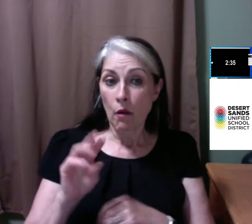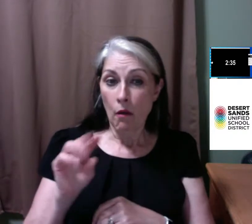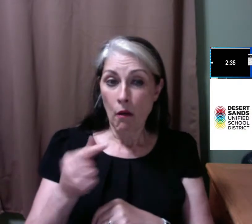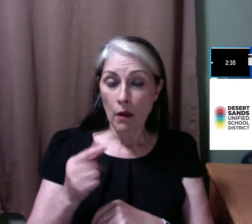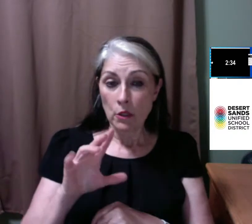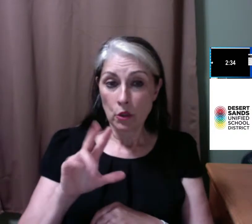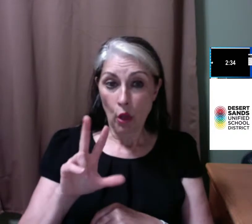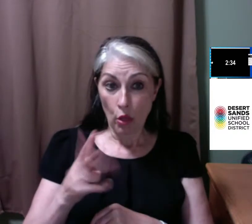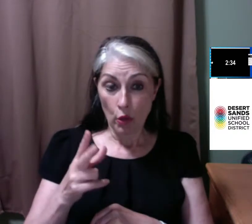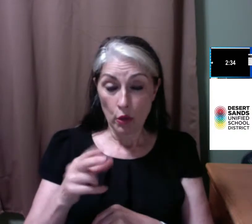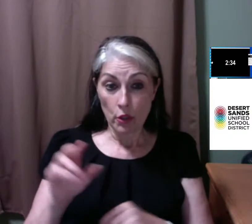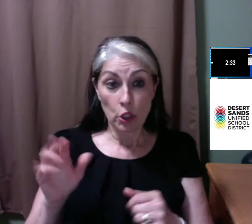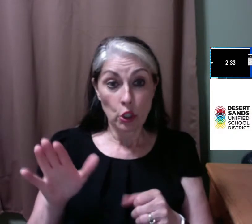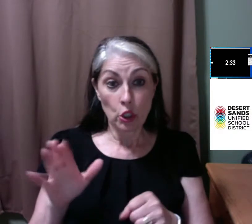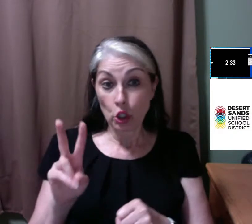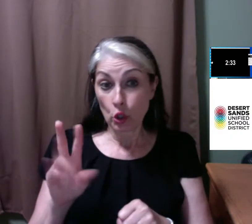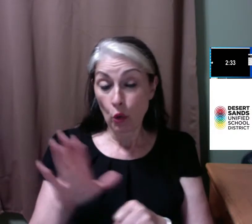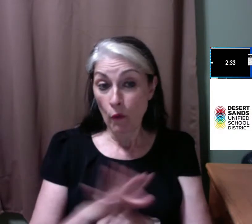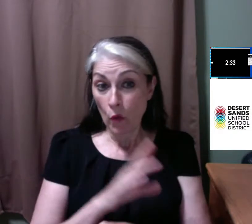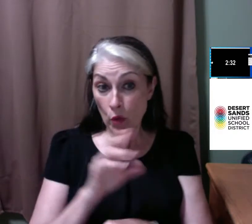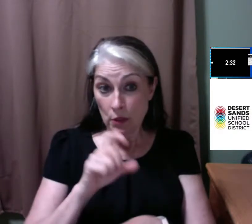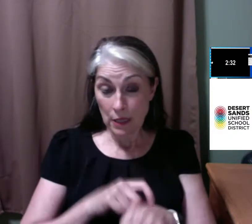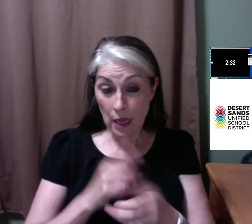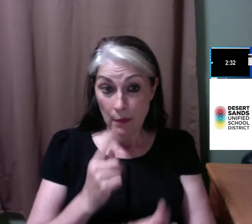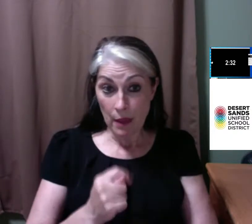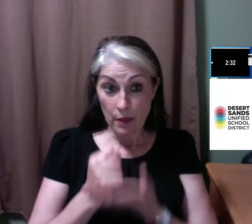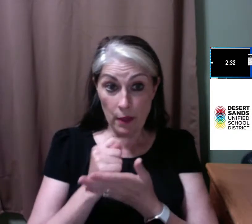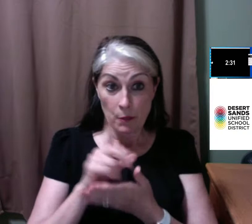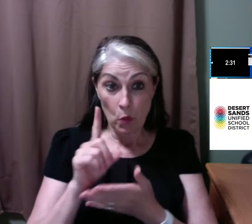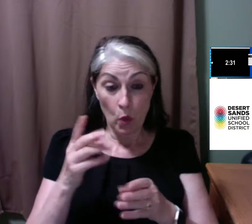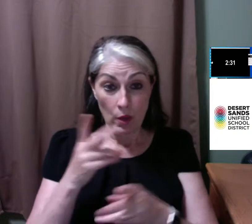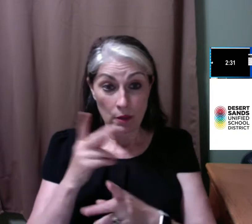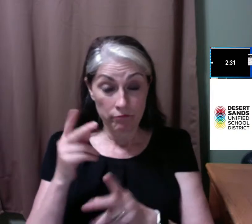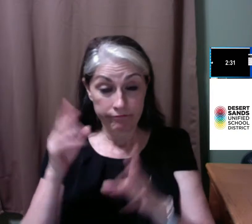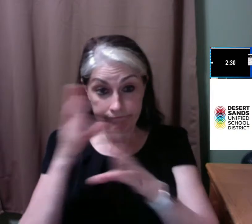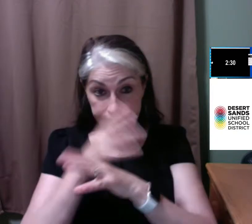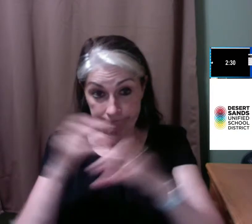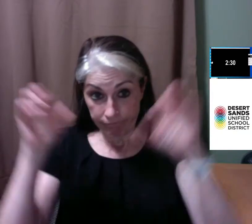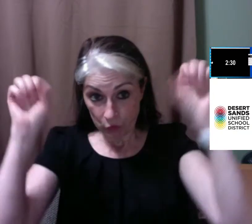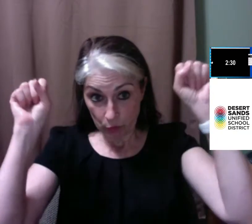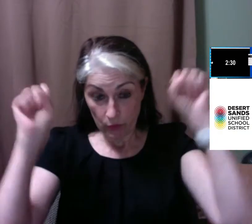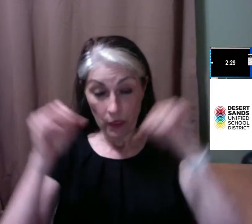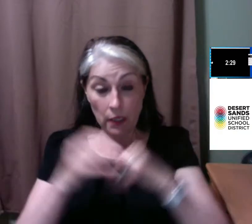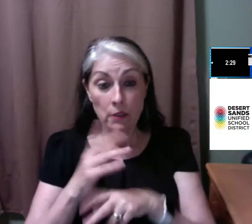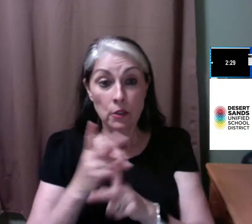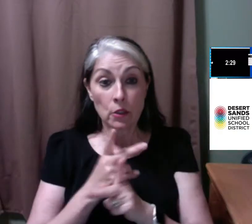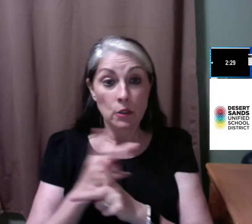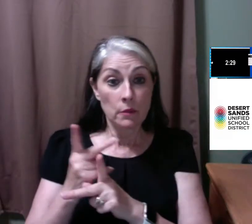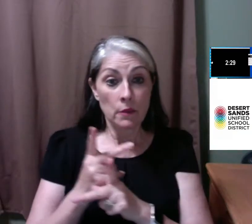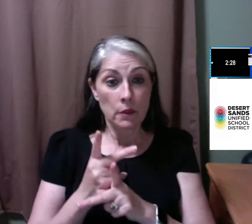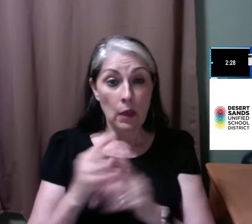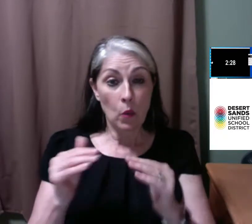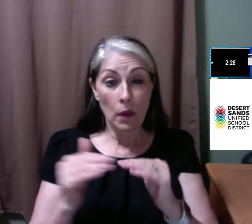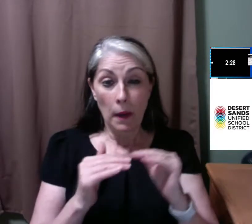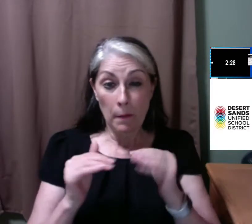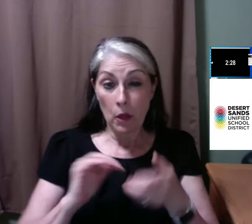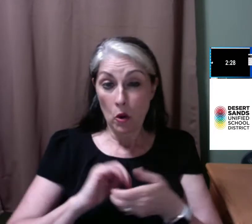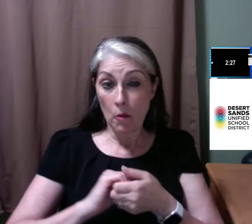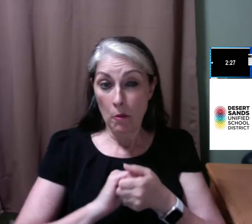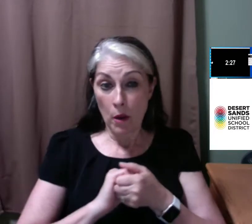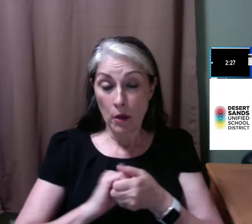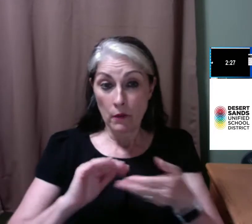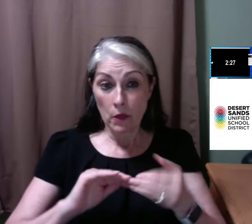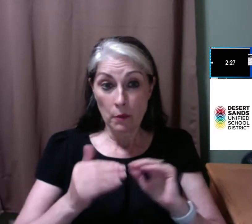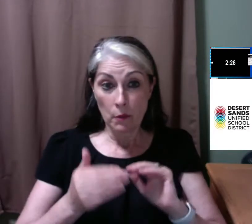with two full-time therapists, one supervisor who helps with a small caseload, billing, supervision, and we had one peer partner. We had a